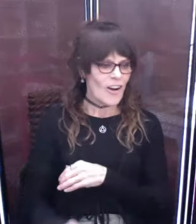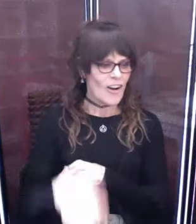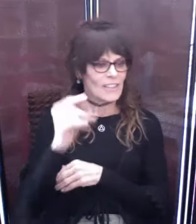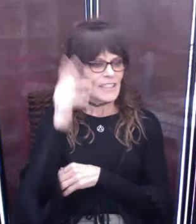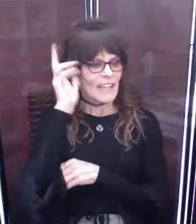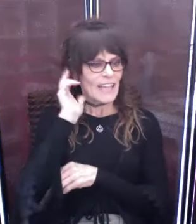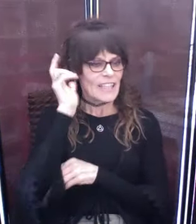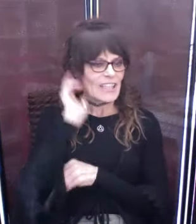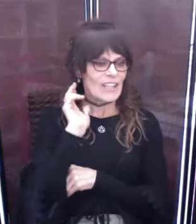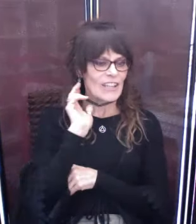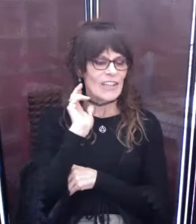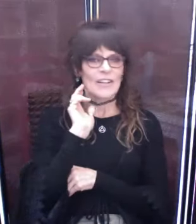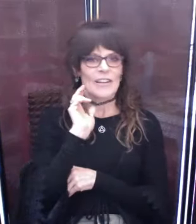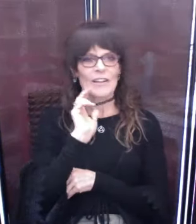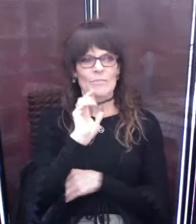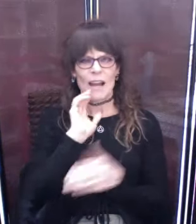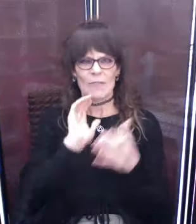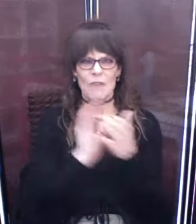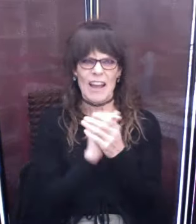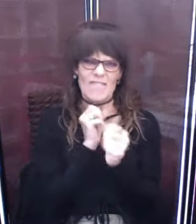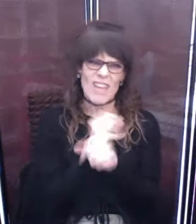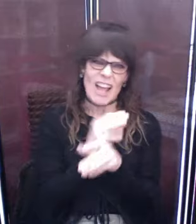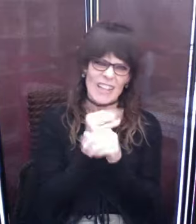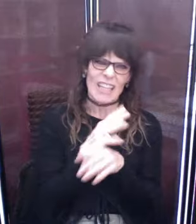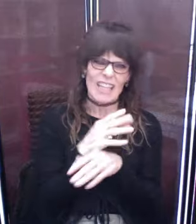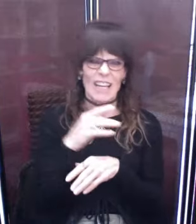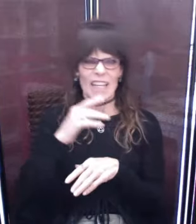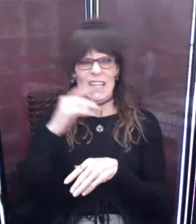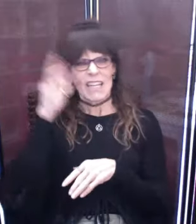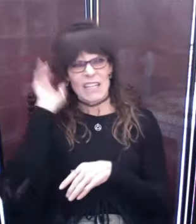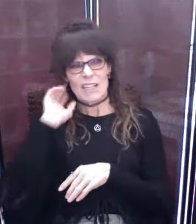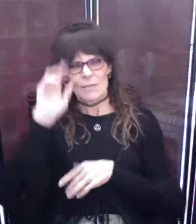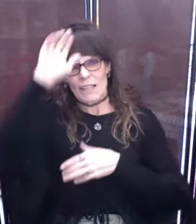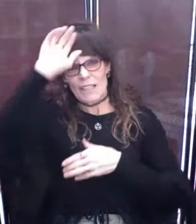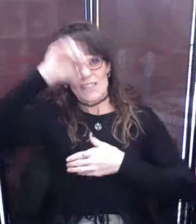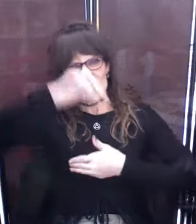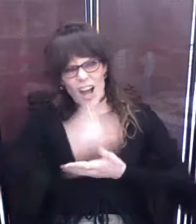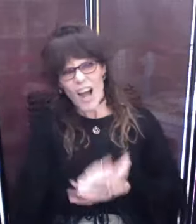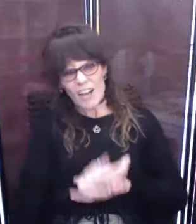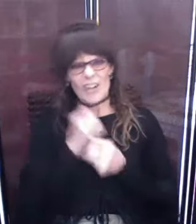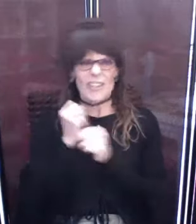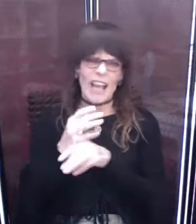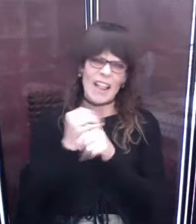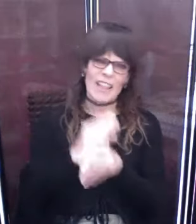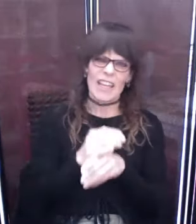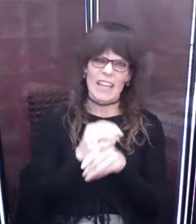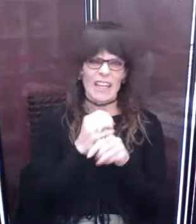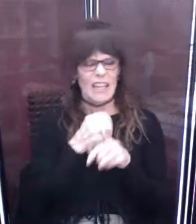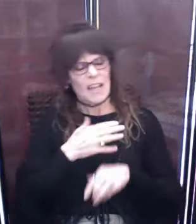yelling at my daughter about something. And I hear my daughter yelling something back. And I hear my wife's voice going up and my daughter's voice going up.